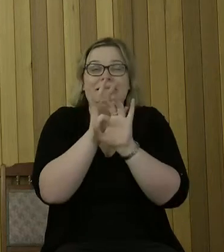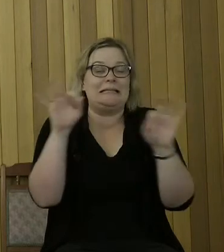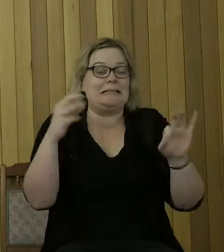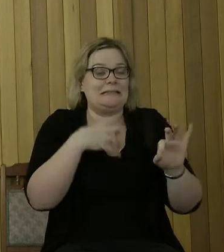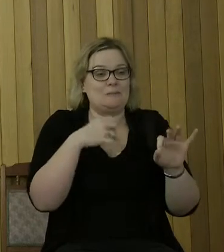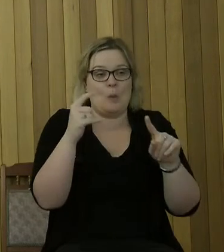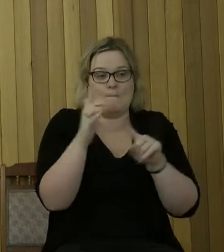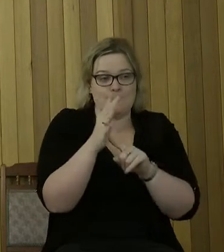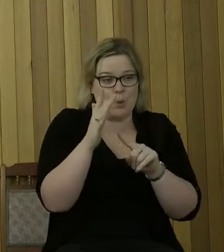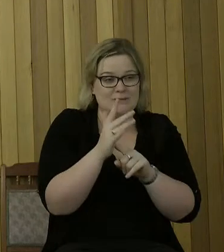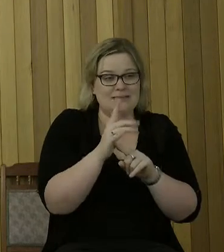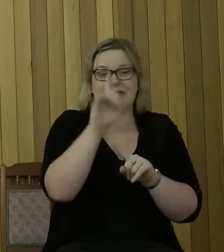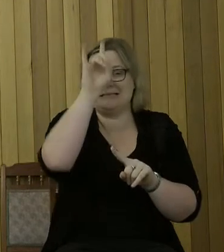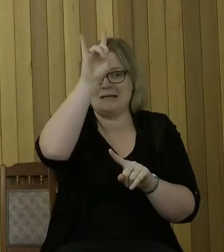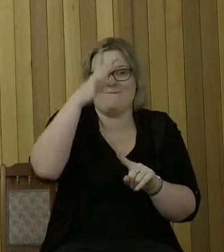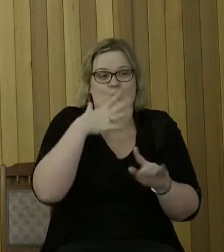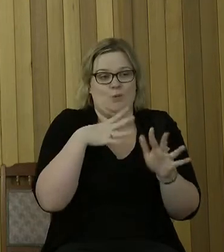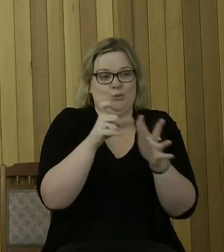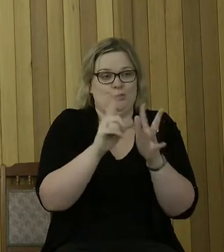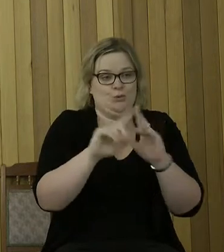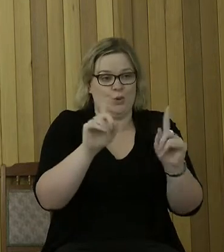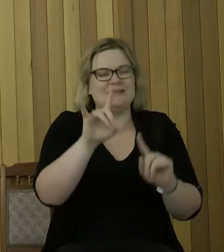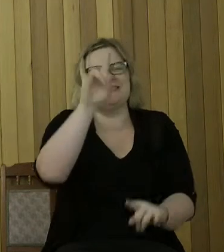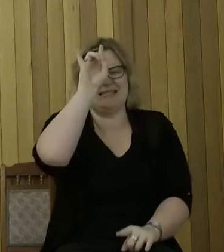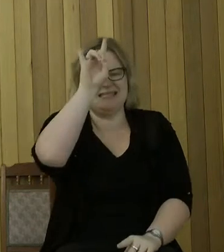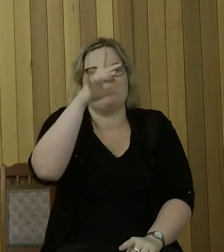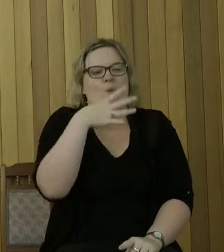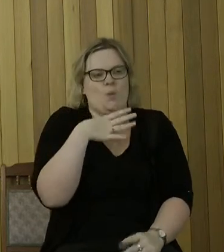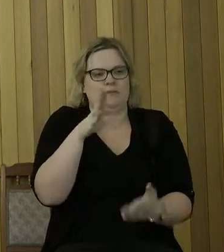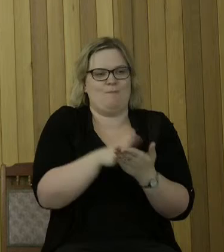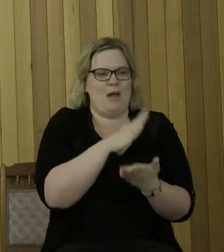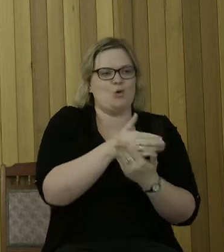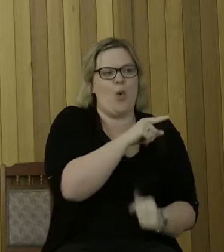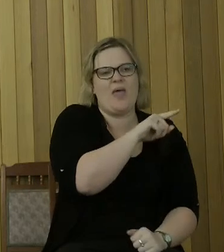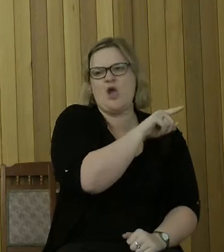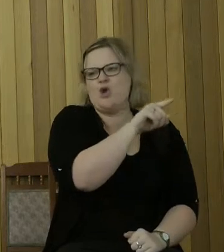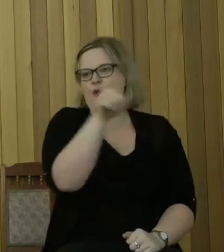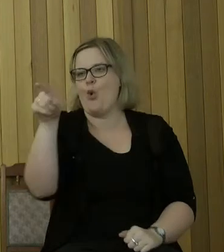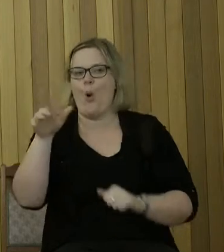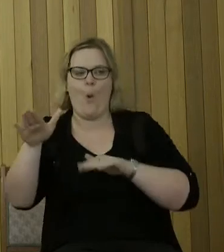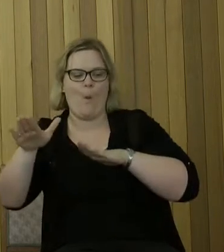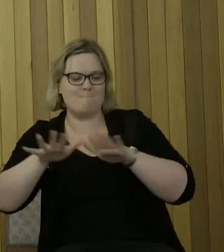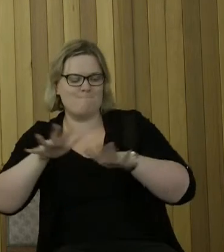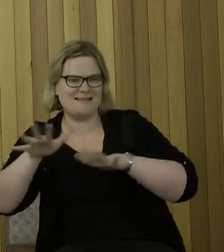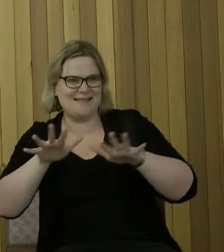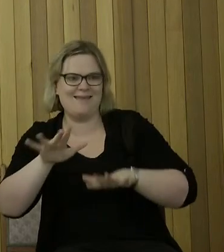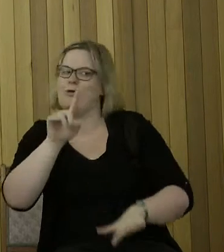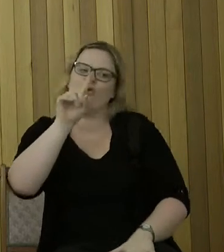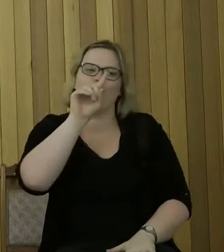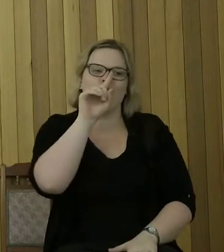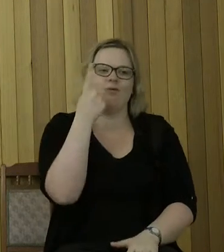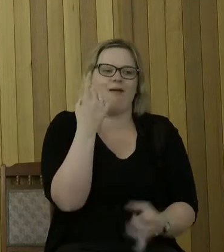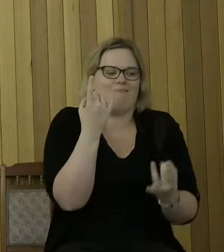the devil has than to make you so busy to sit at the feet of Jesus.